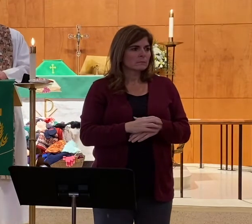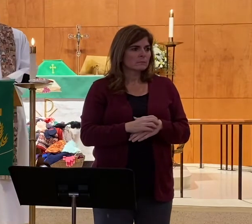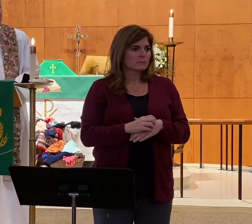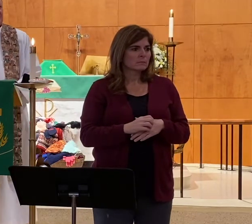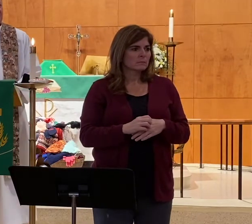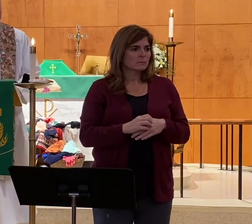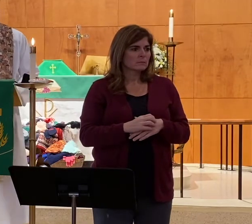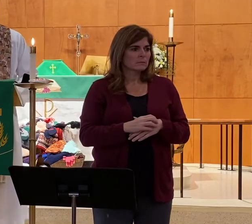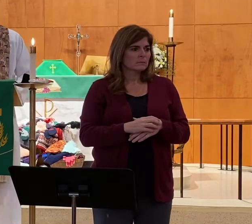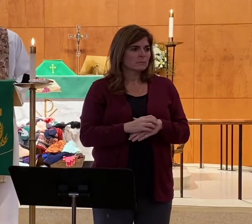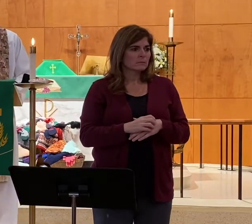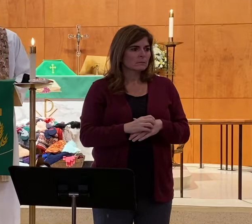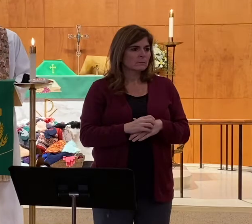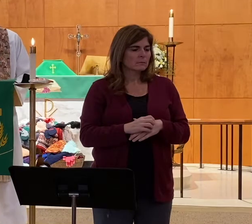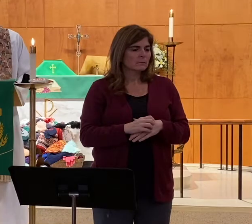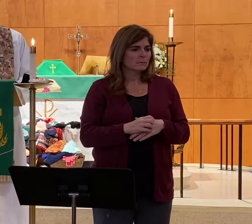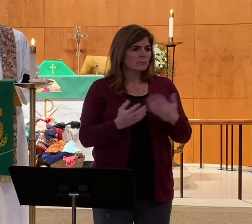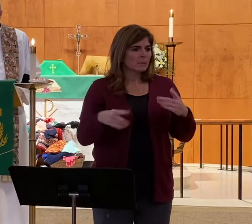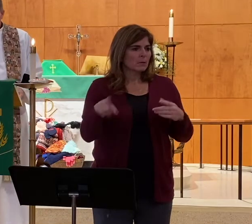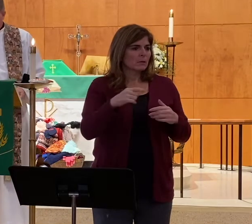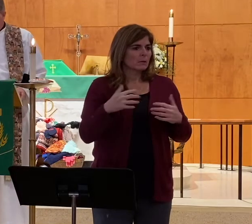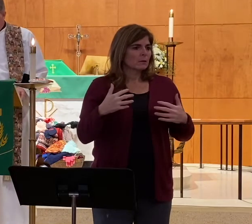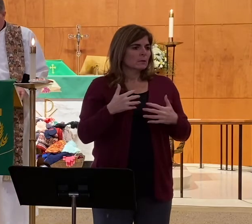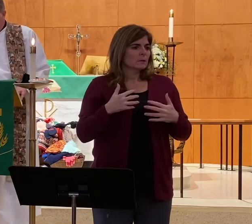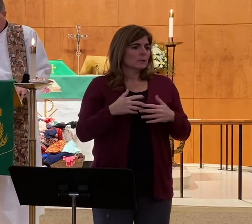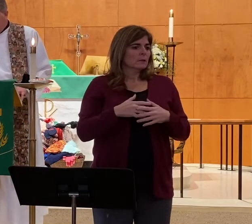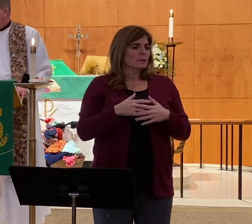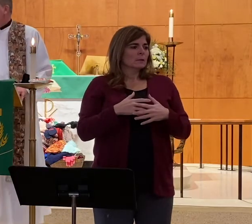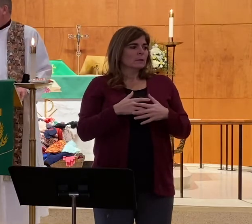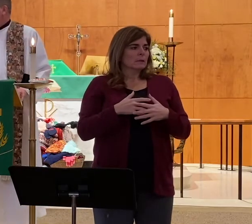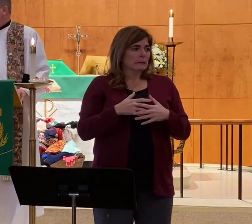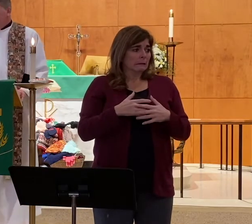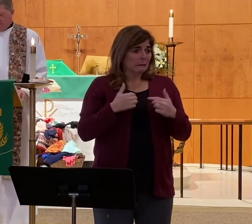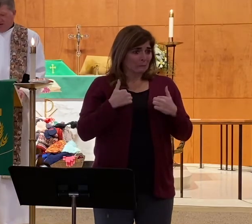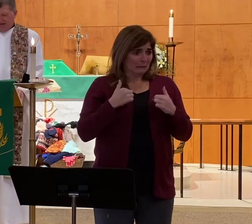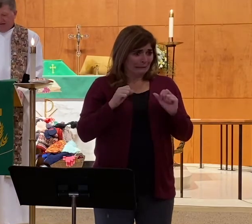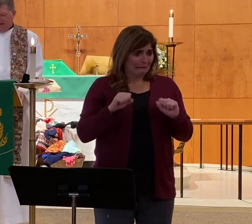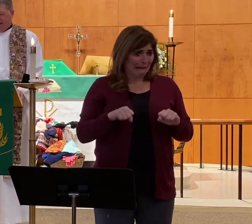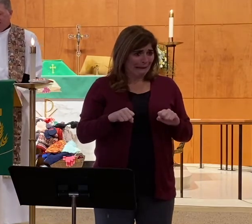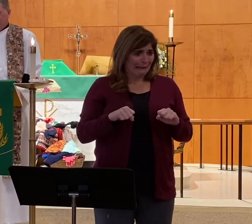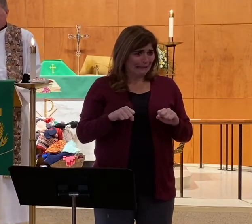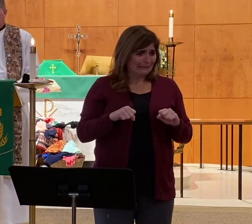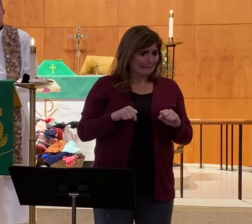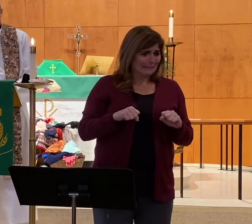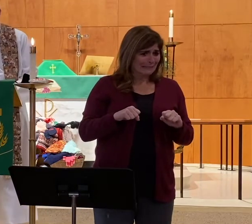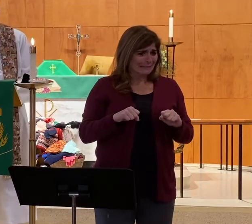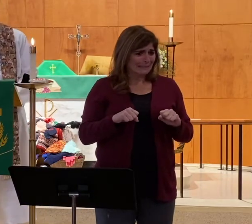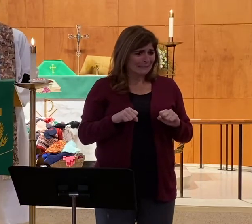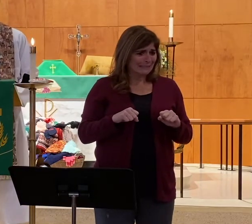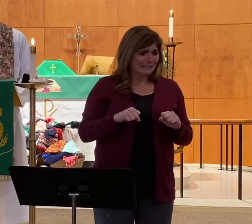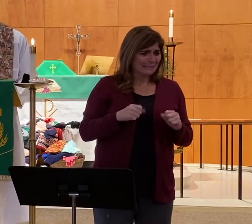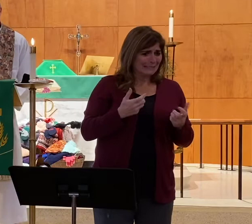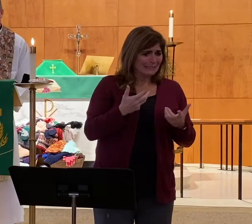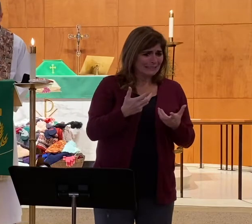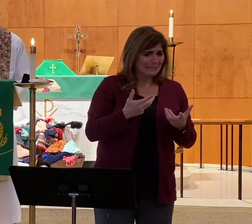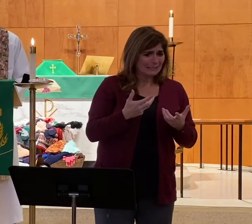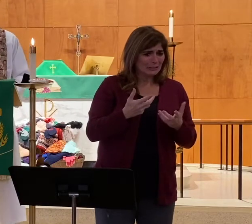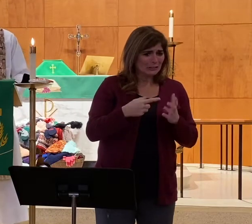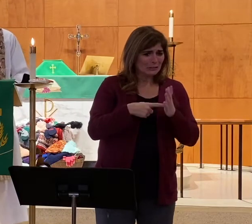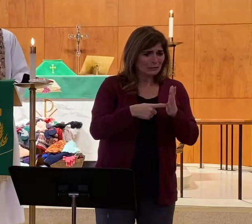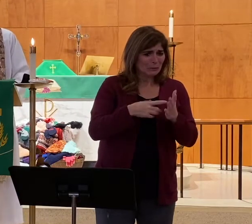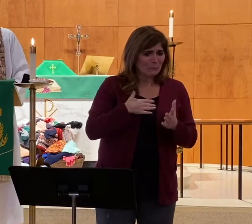Maybe this sounds like a little frightening idea, as you don't know if you're able and ready to start talking to others about your